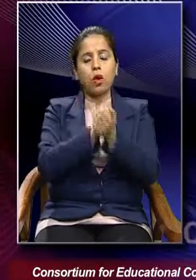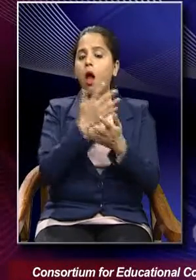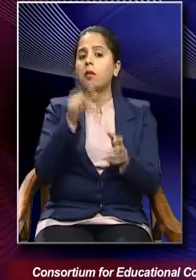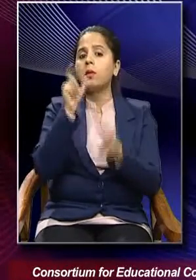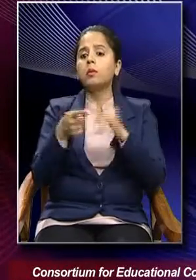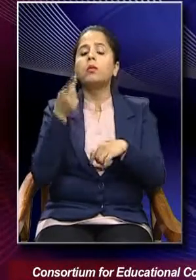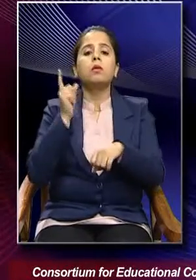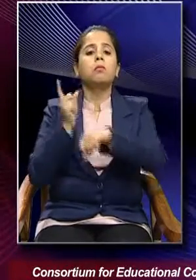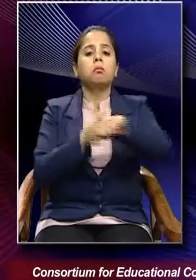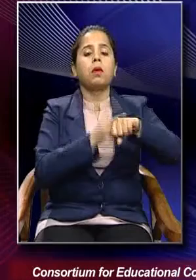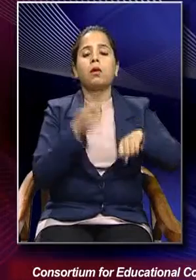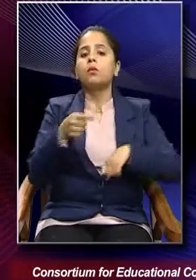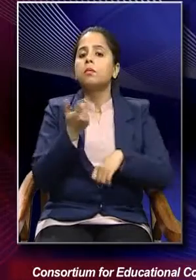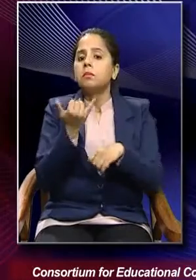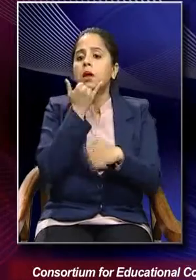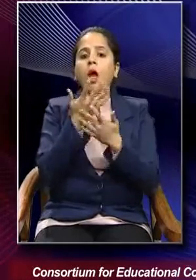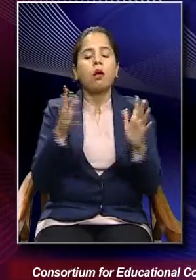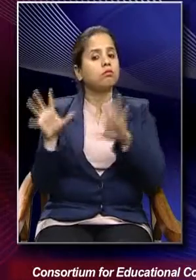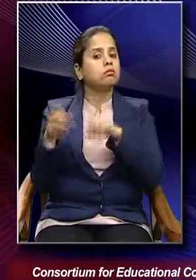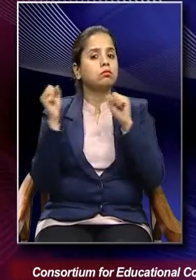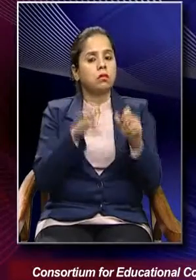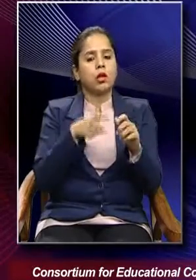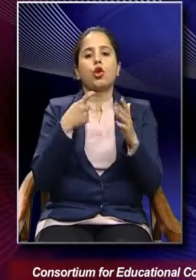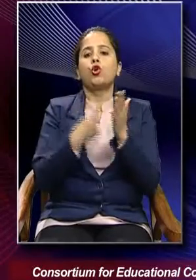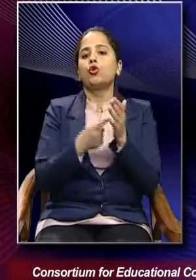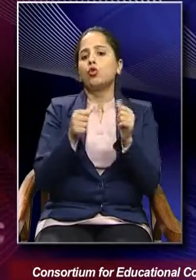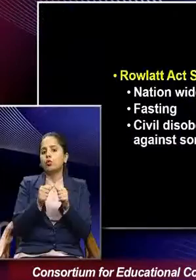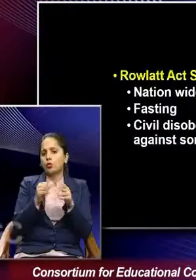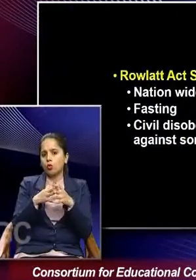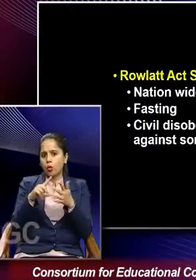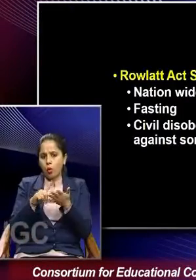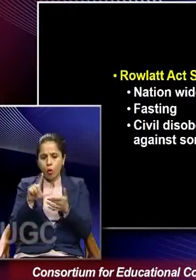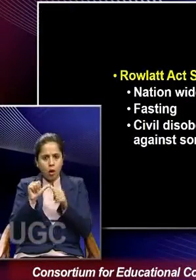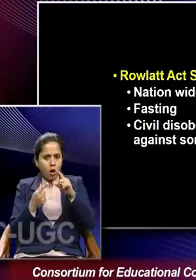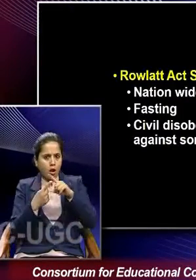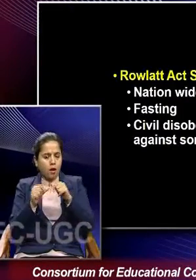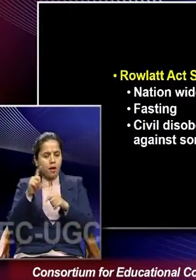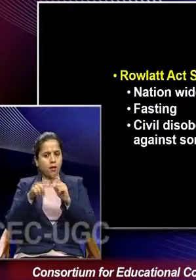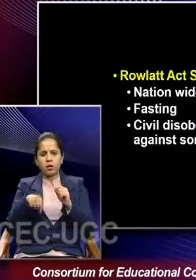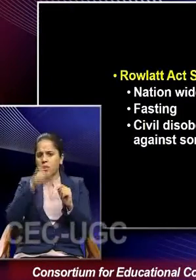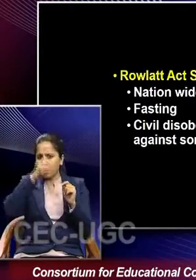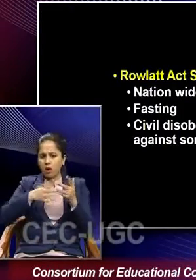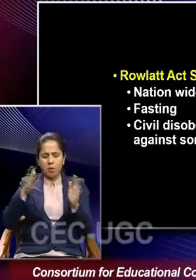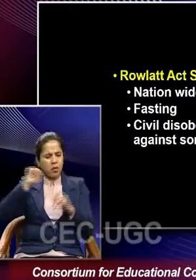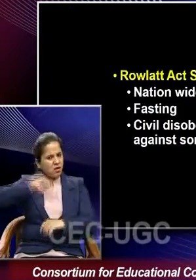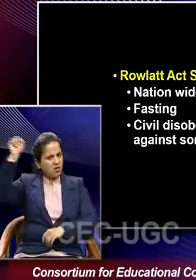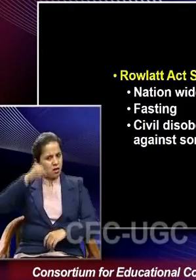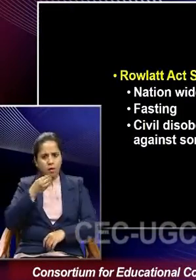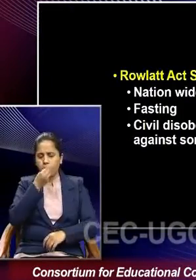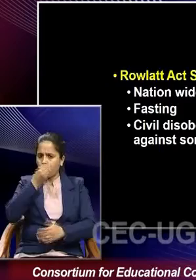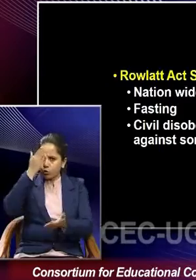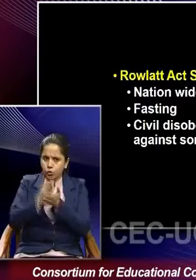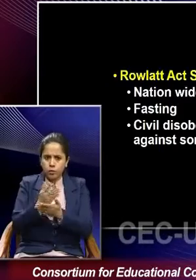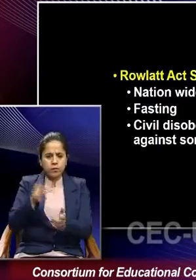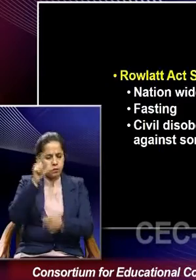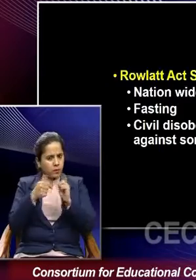Act Satyagraha was planned through nationwide hartal, fasting, civil